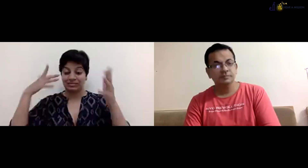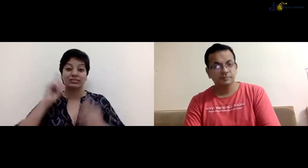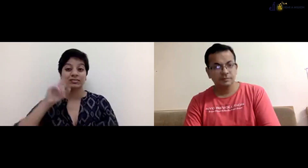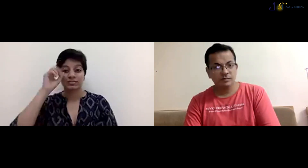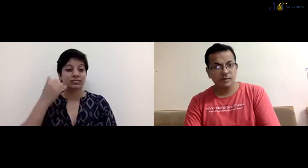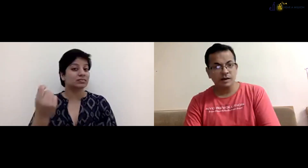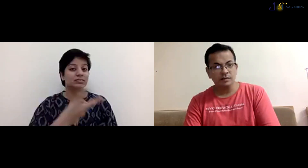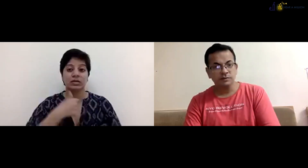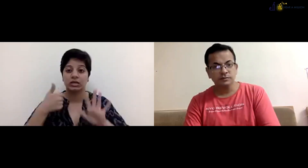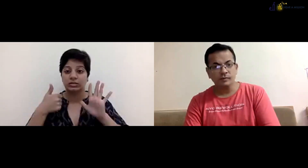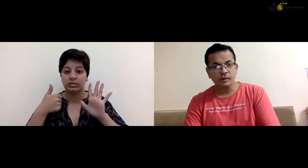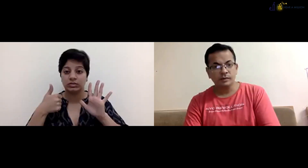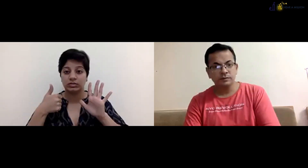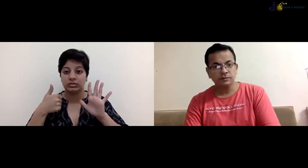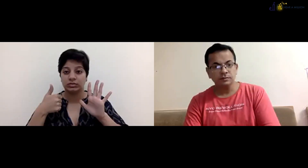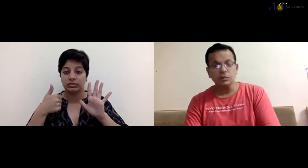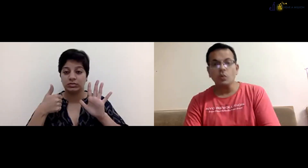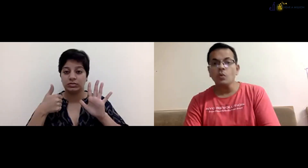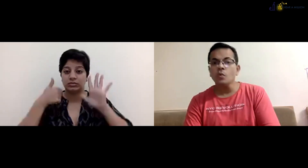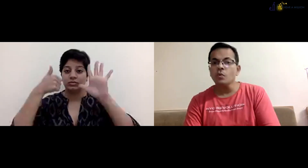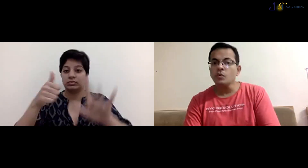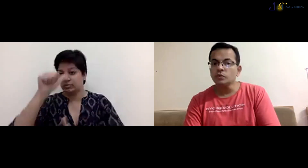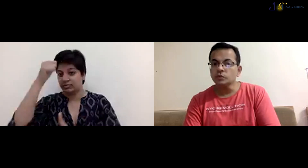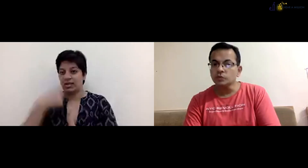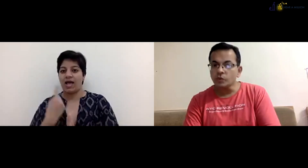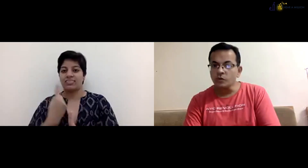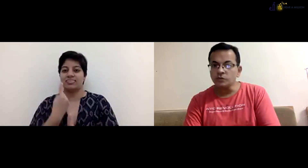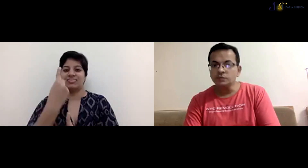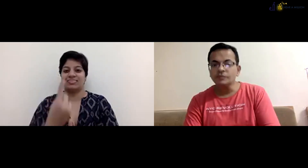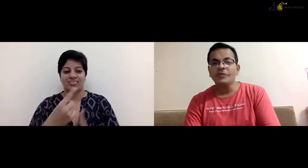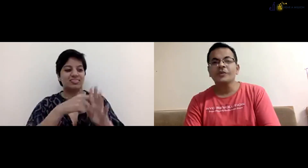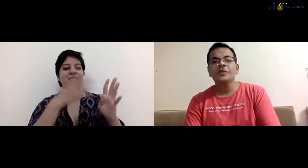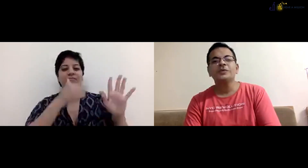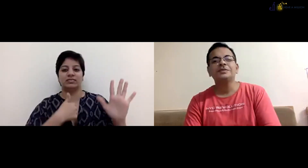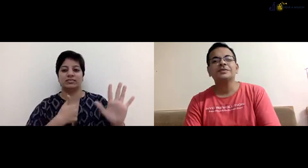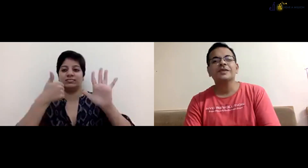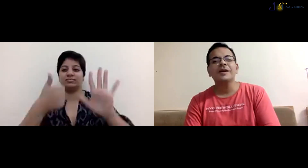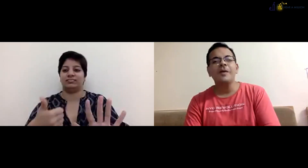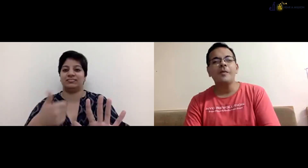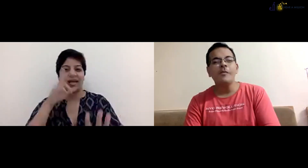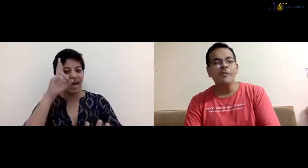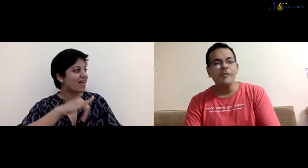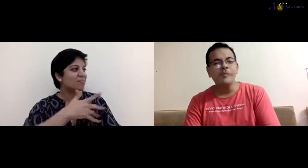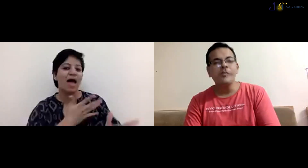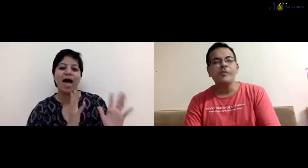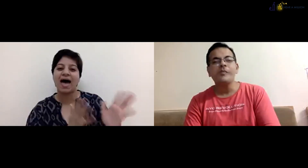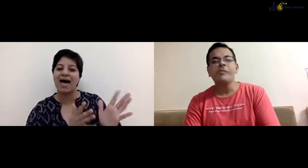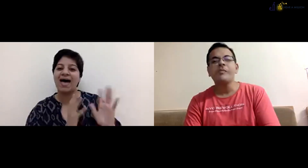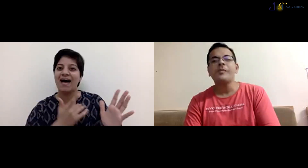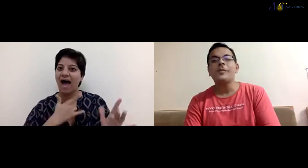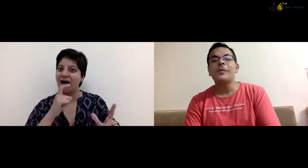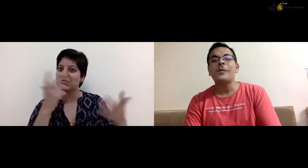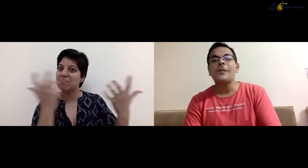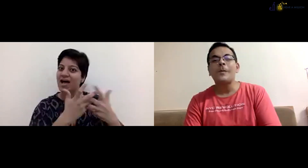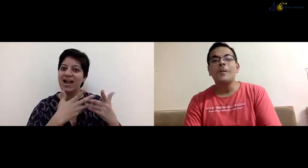of the things to them. So when I went over there, so we were six people over there, deaf people. I went there